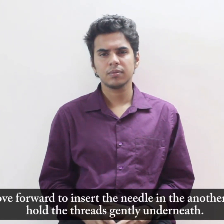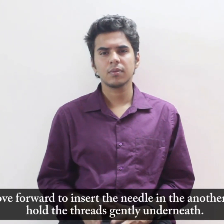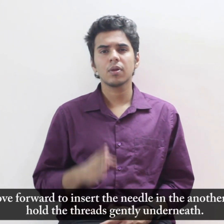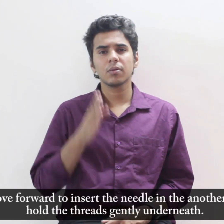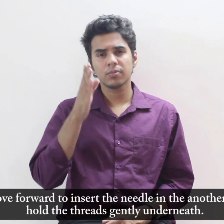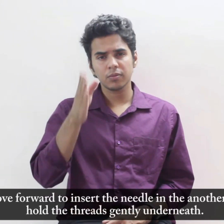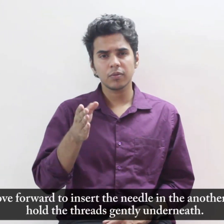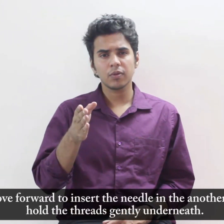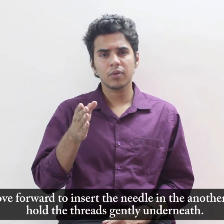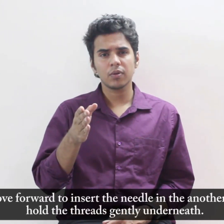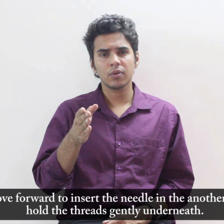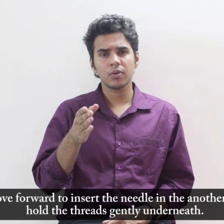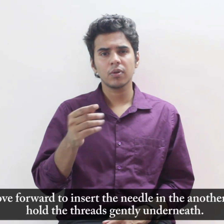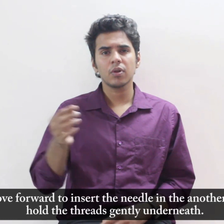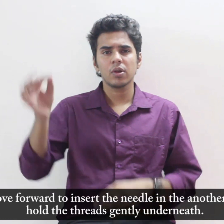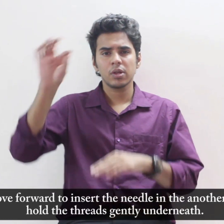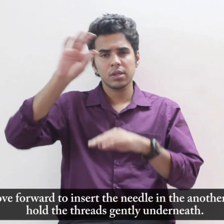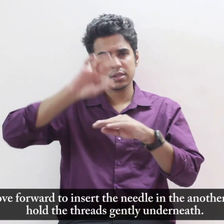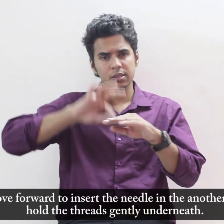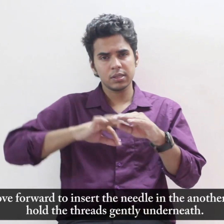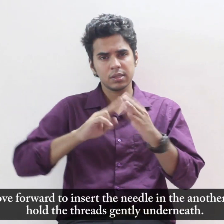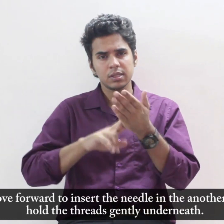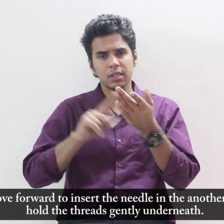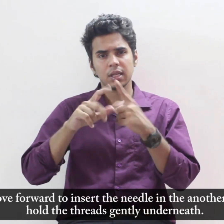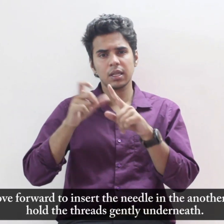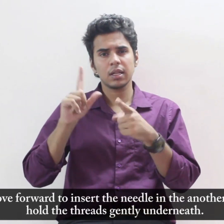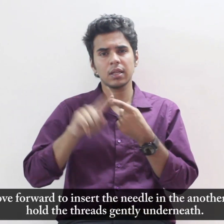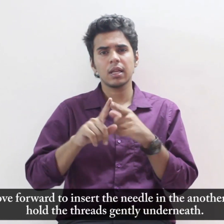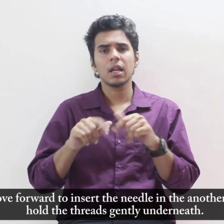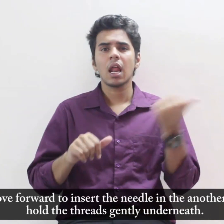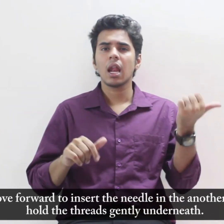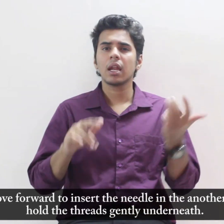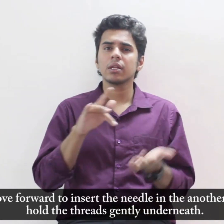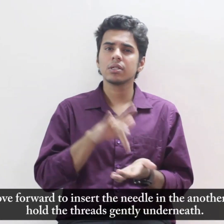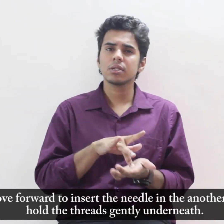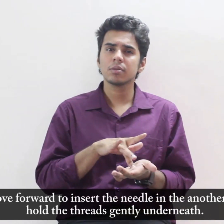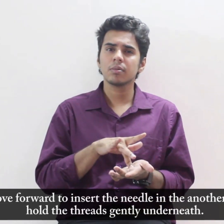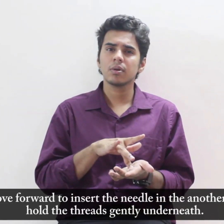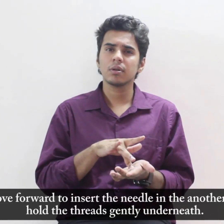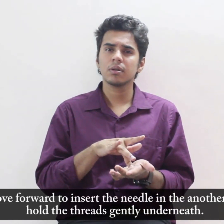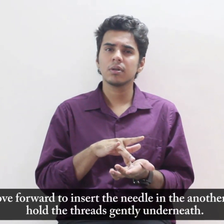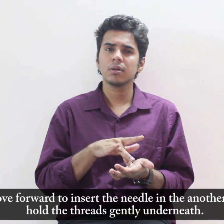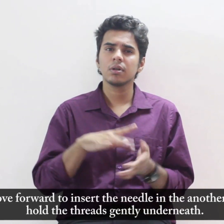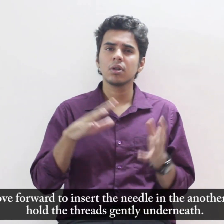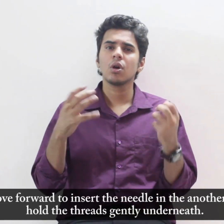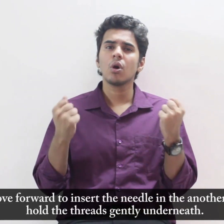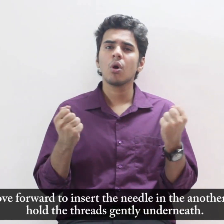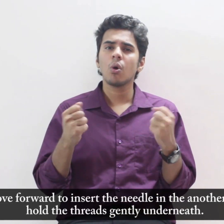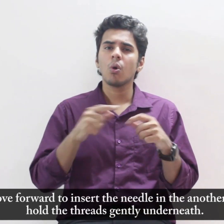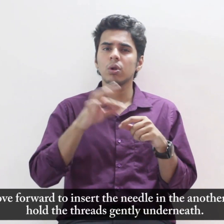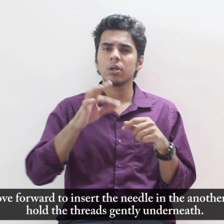Move forward to insert the needle in the another spot. Hold the threads gently underneath.